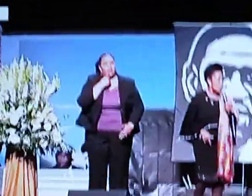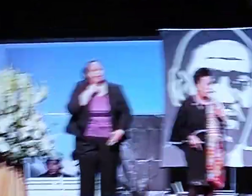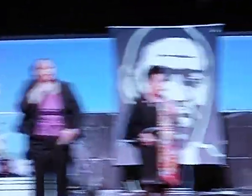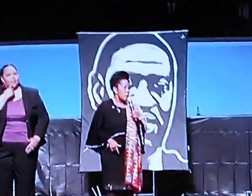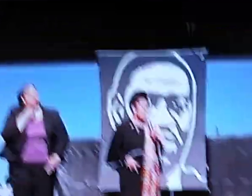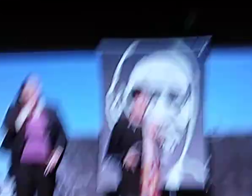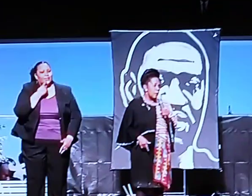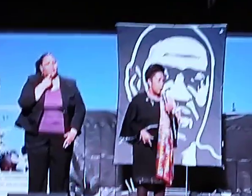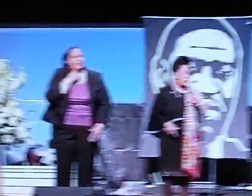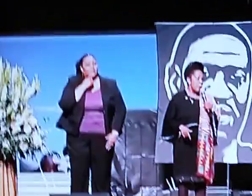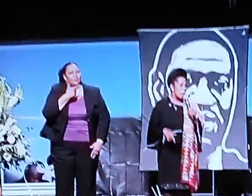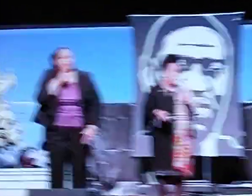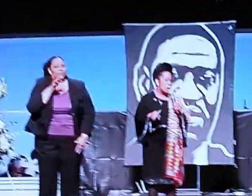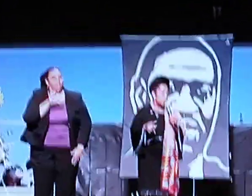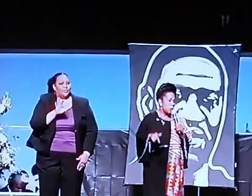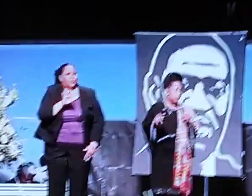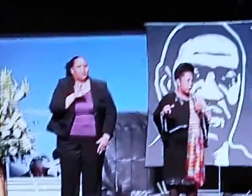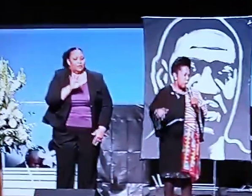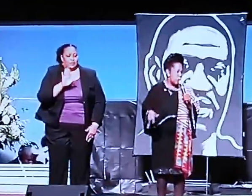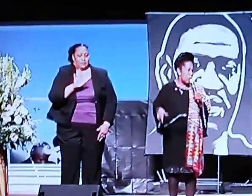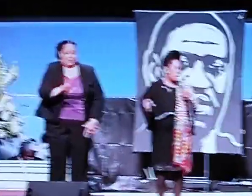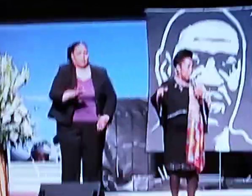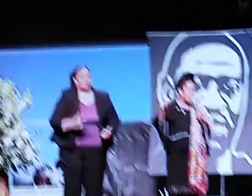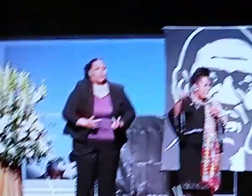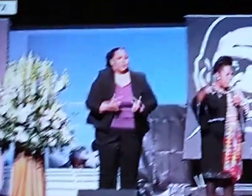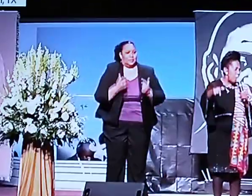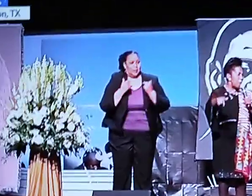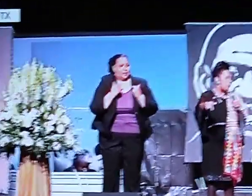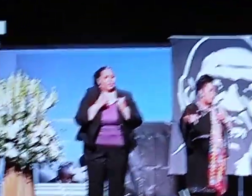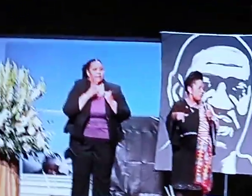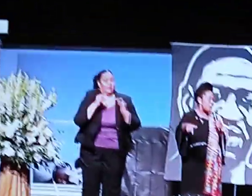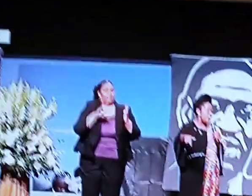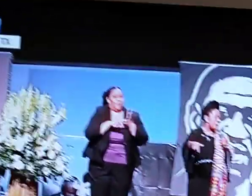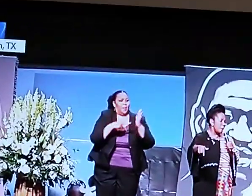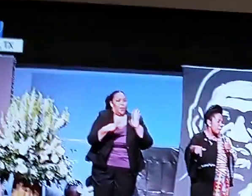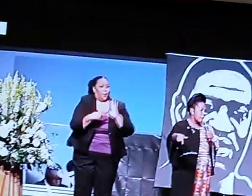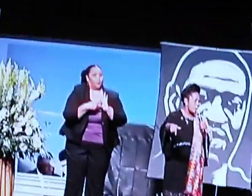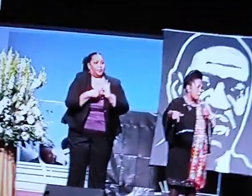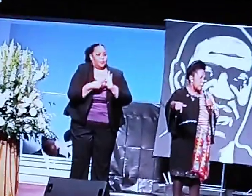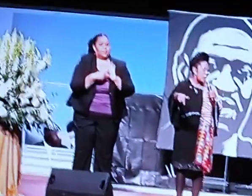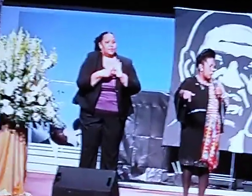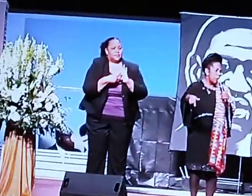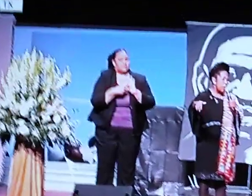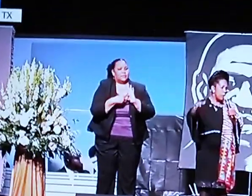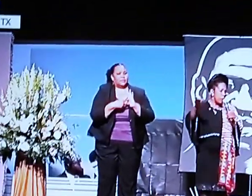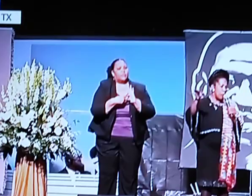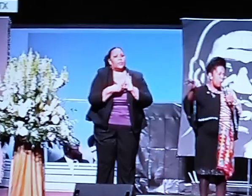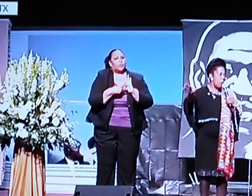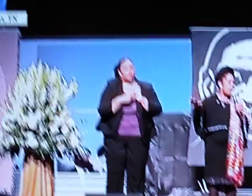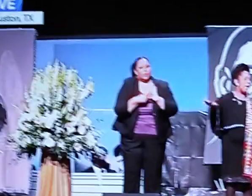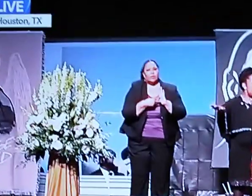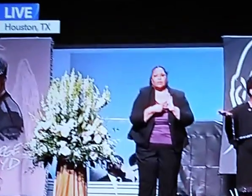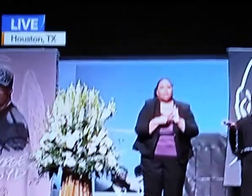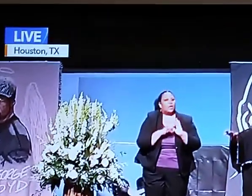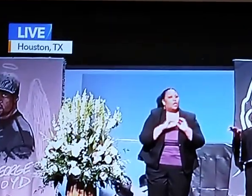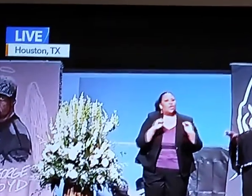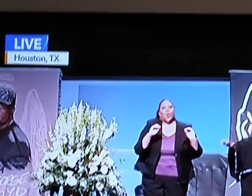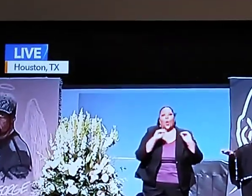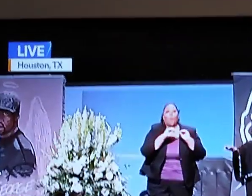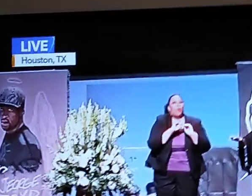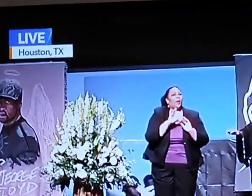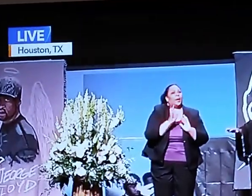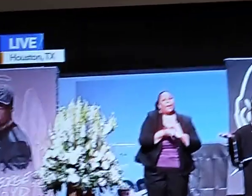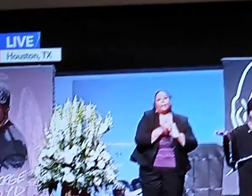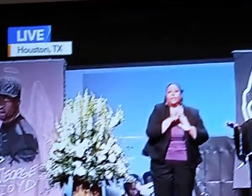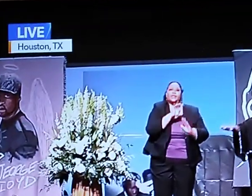of George Floyd and the purpose will mean there will be no more eight minutes and